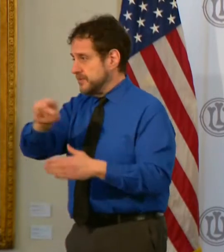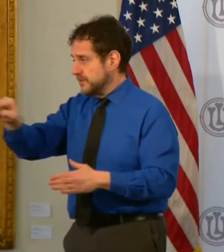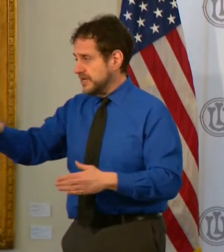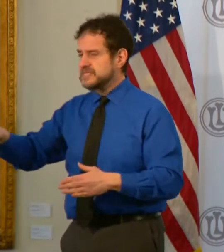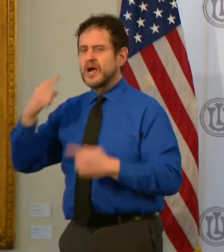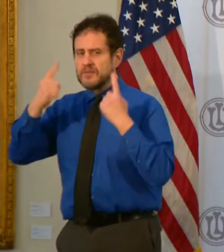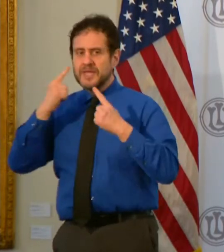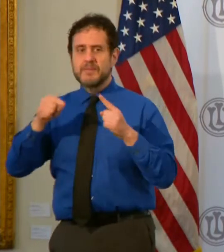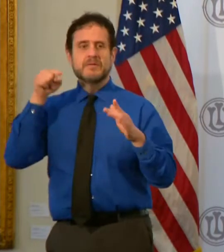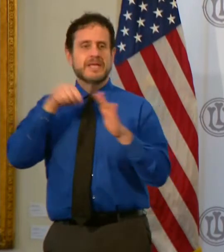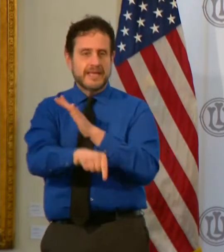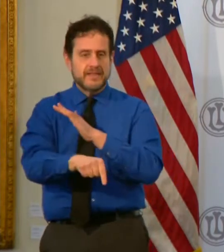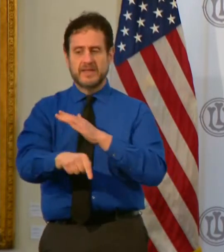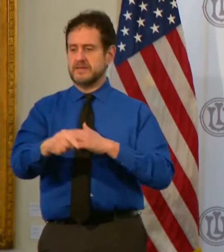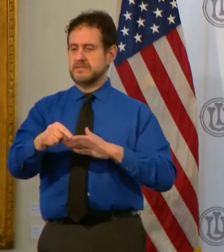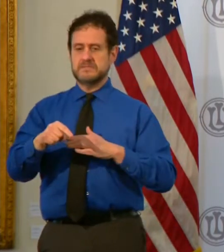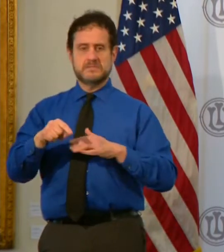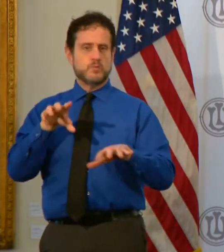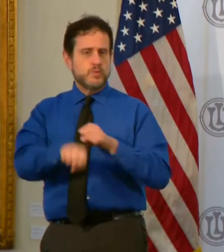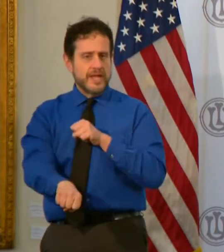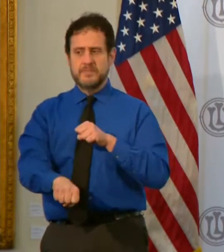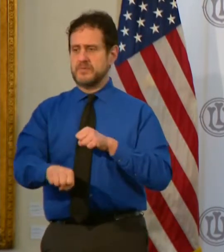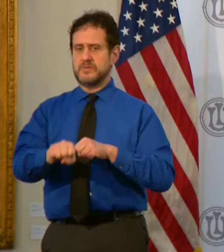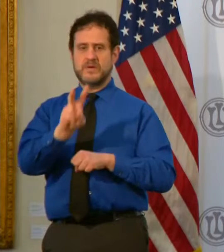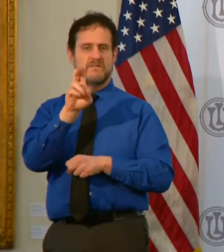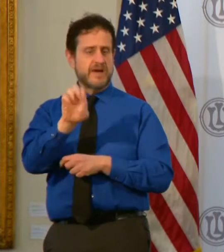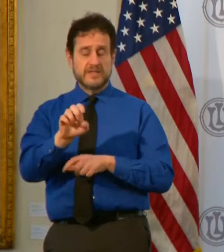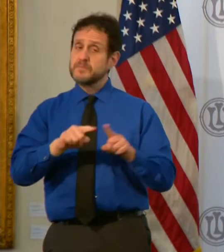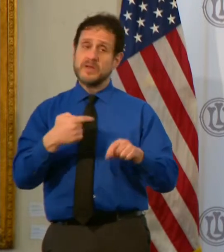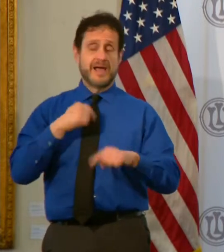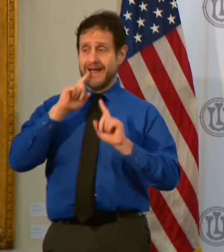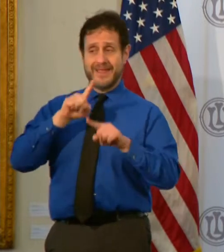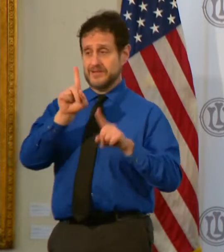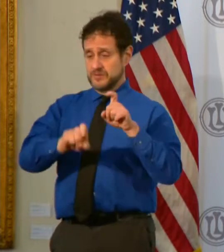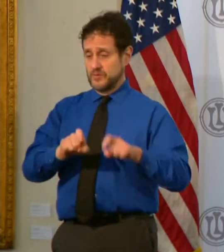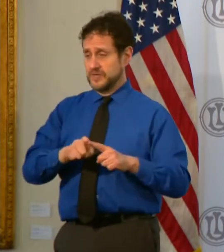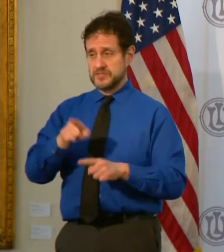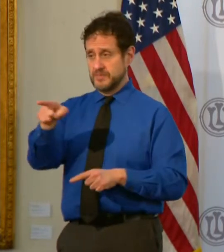now. But I'll answer the questions about Smollett. My hope,